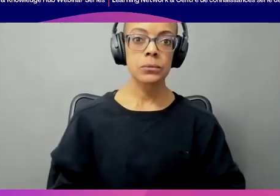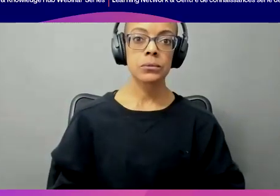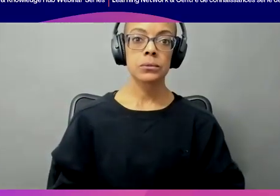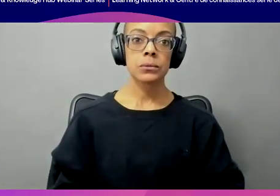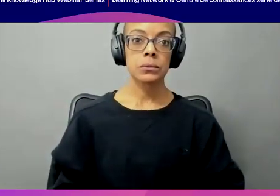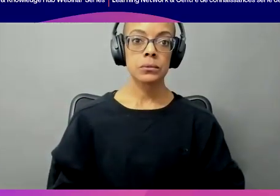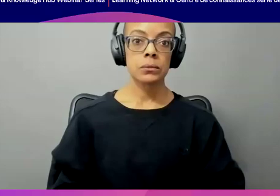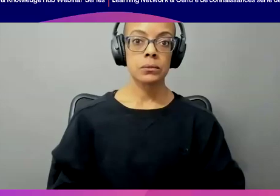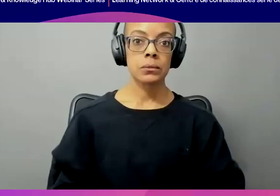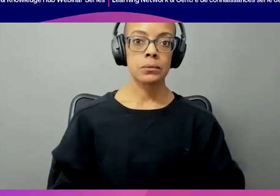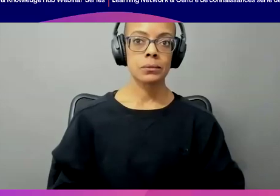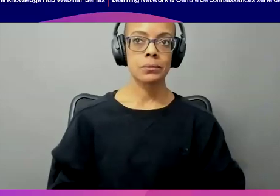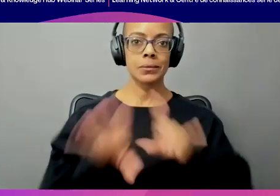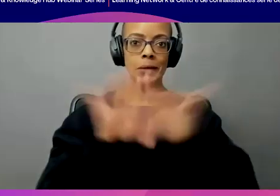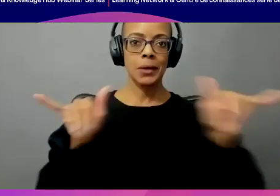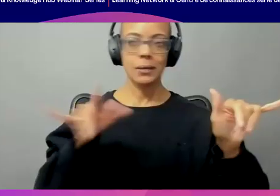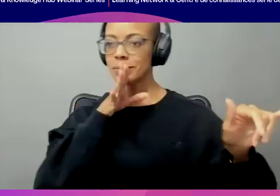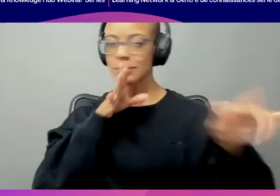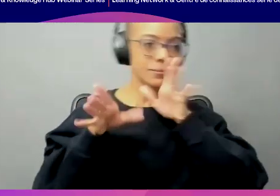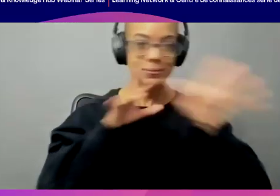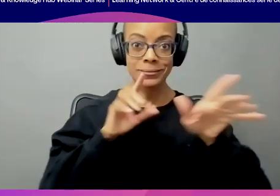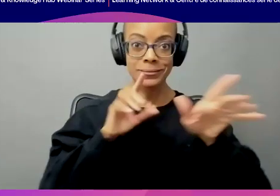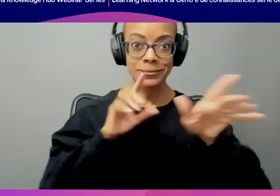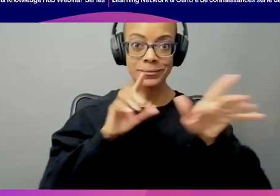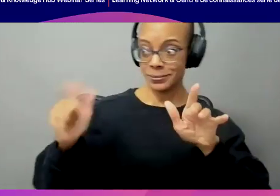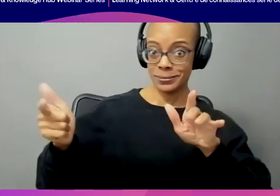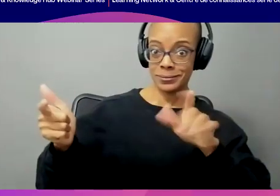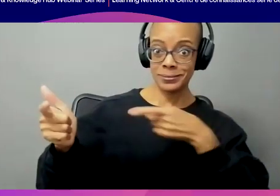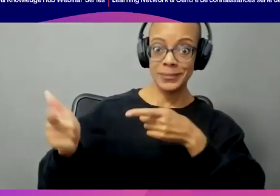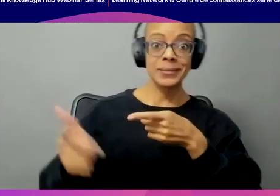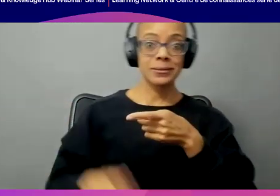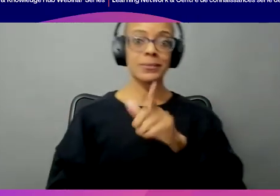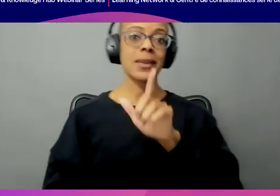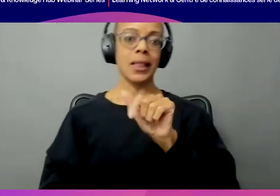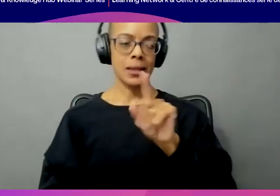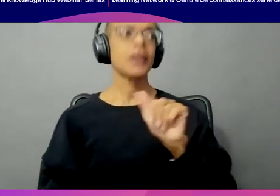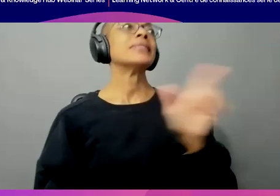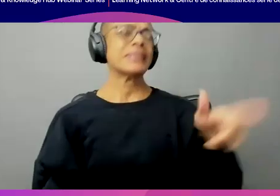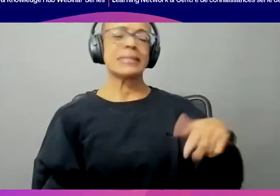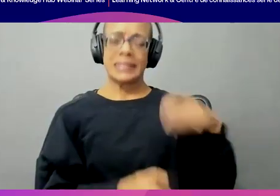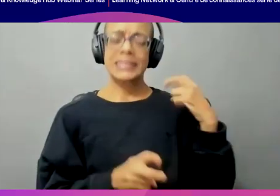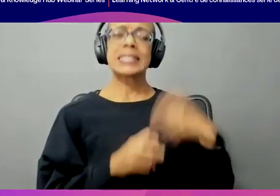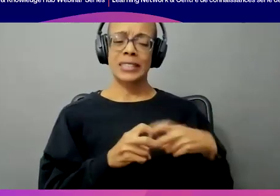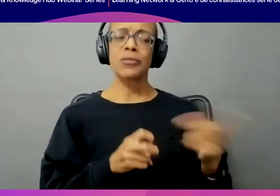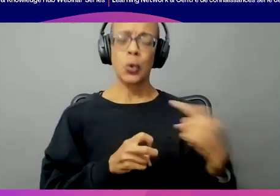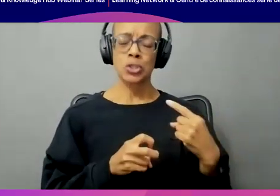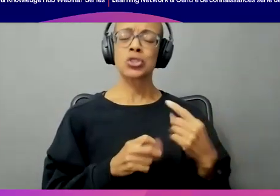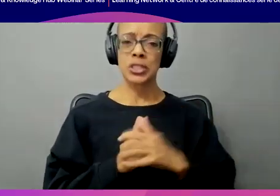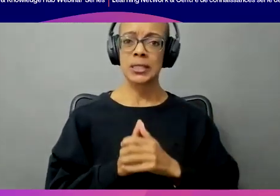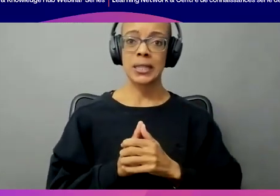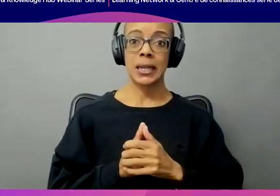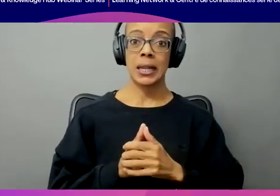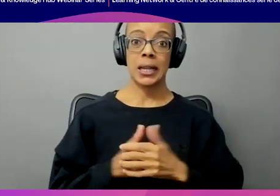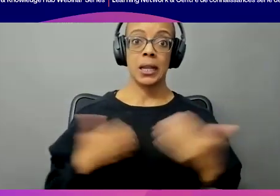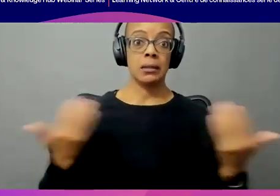Leanne, Lana, yeah, do you want to take this one? Do you want to take this one? Yeah, it's a tough one. And as Katrina was saying it, we don't